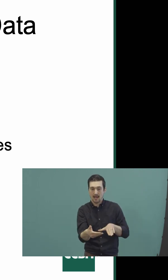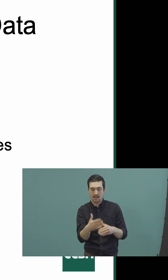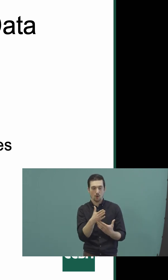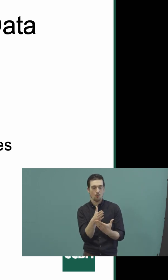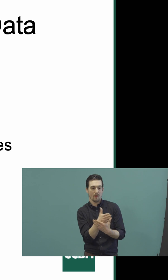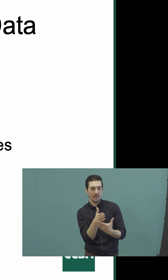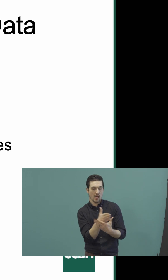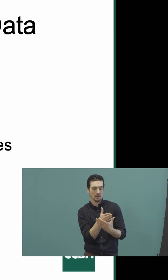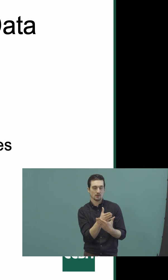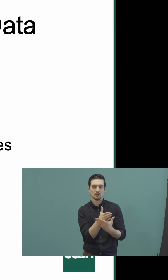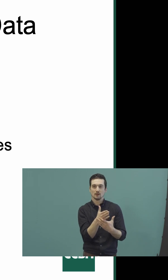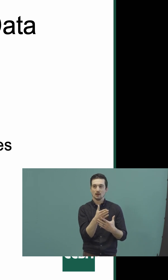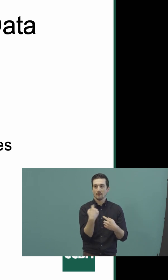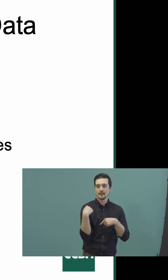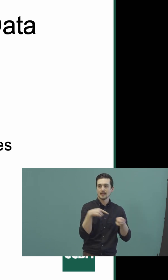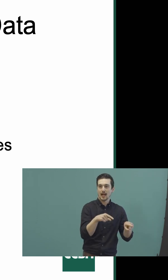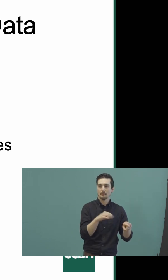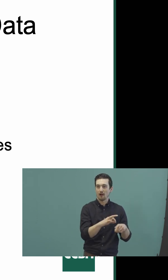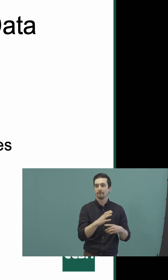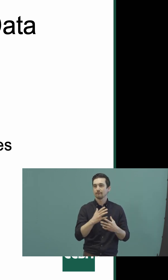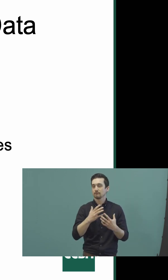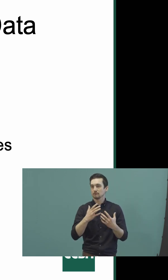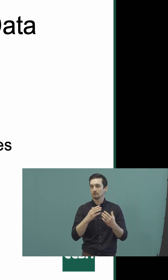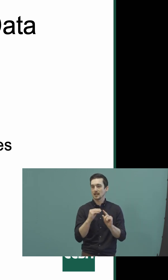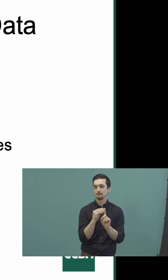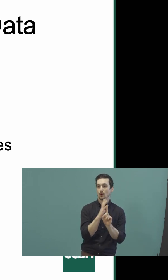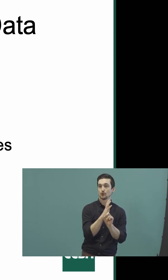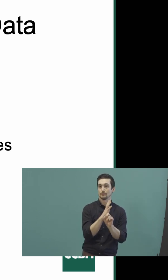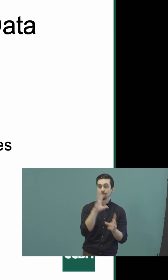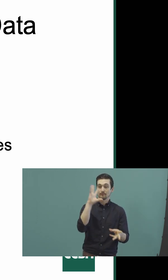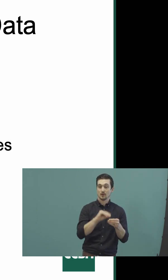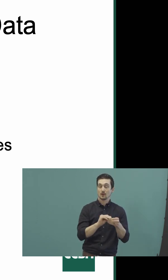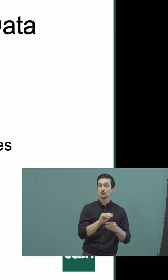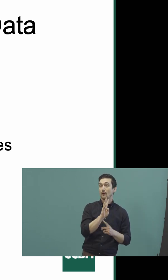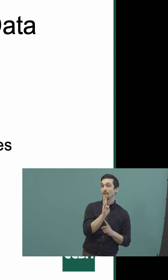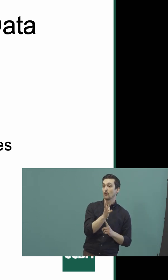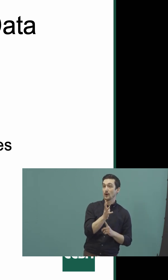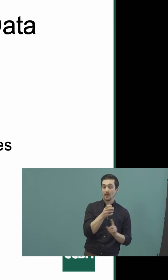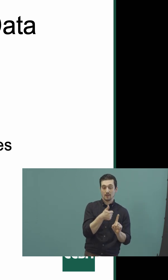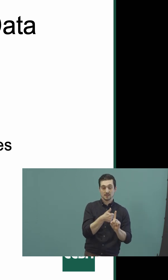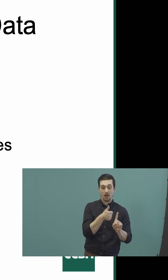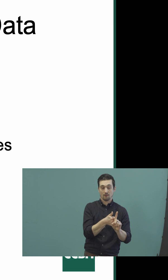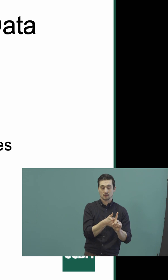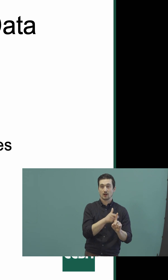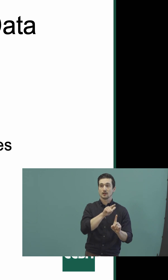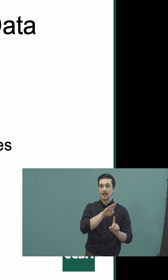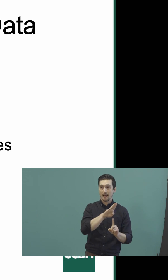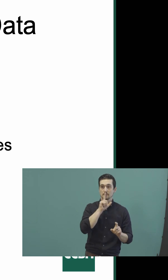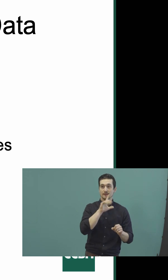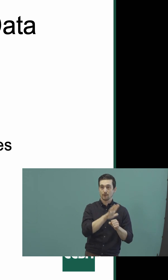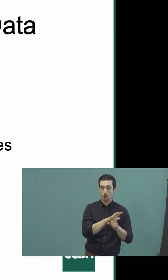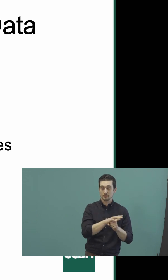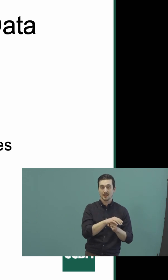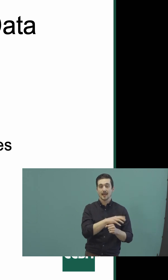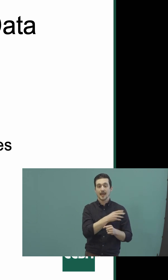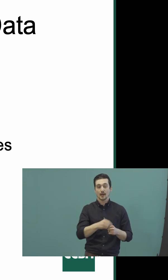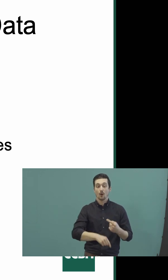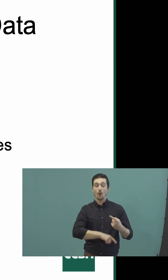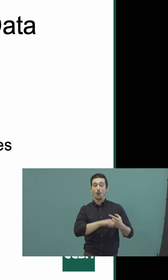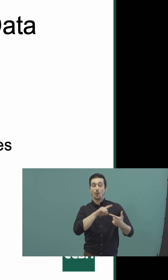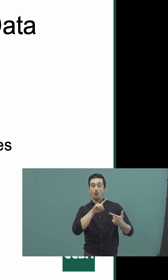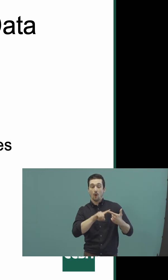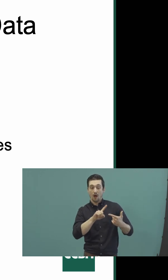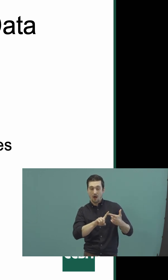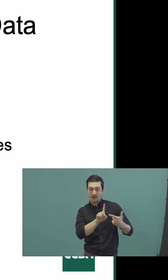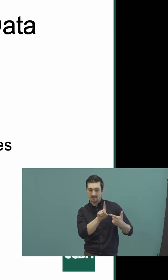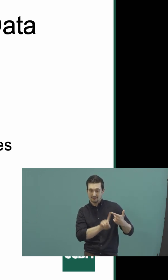illness exposure. So 40 of these deaths are lab confirmed cases, and one is a probable case who